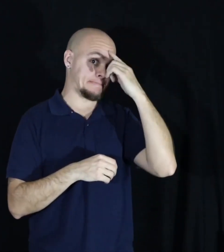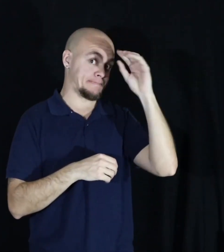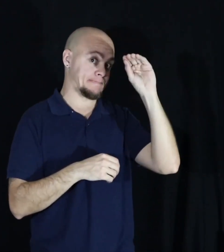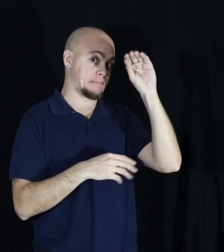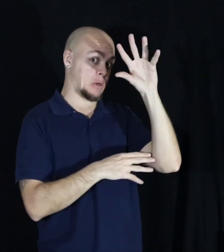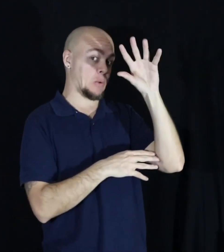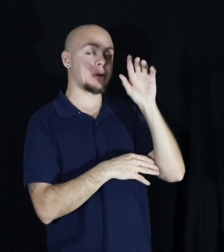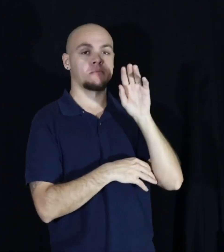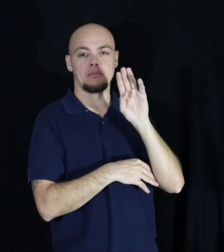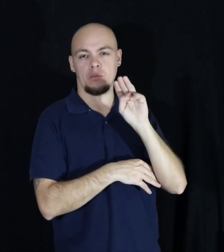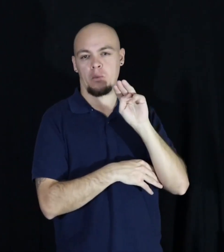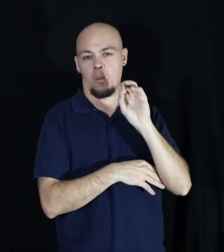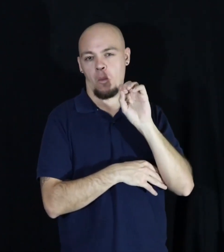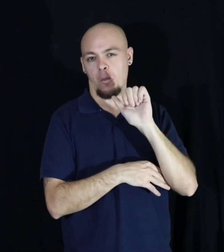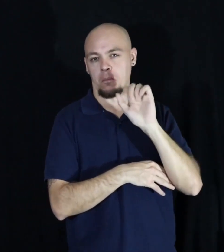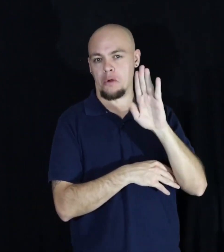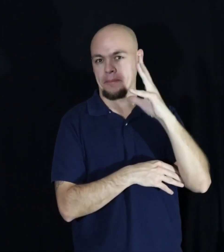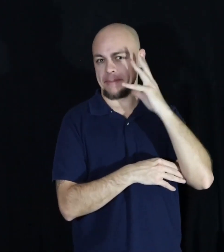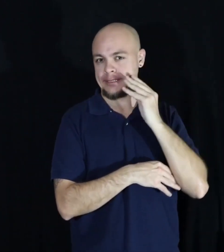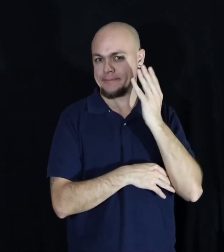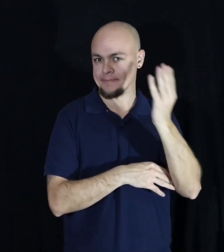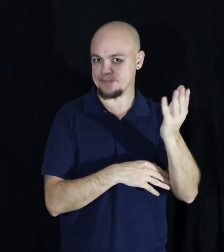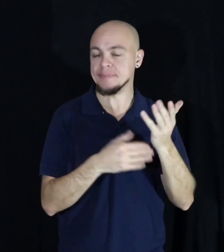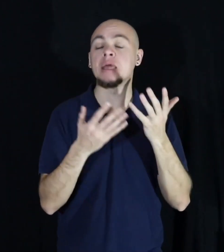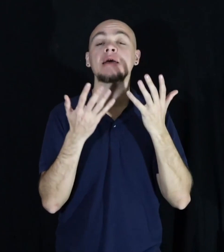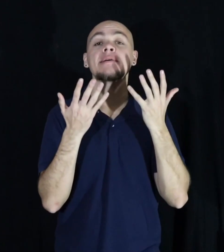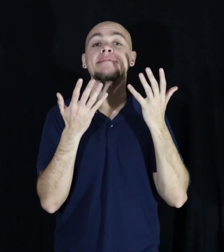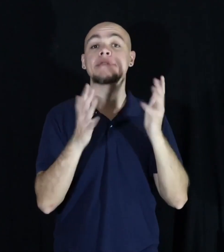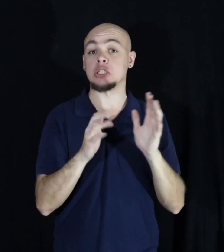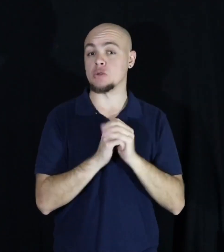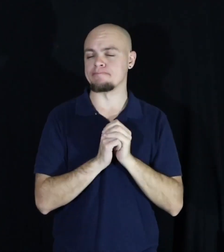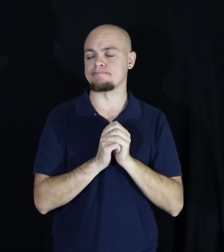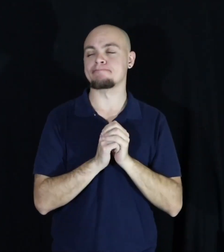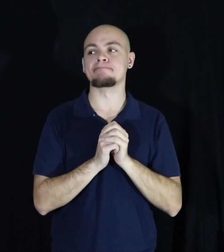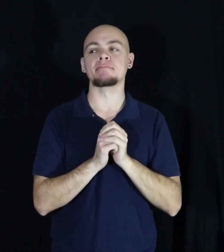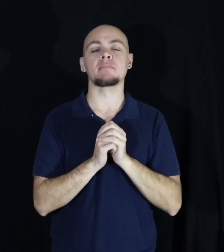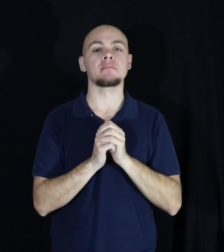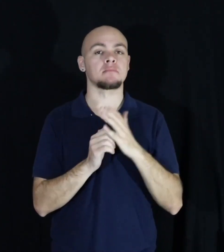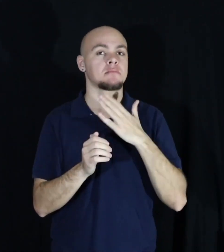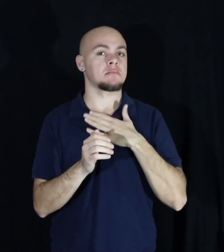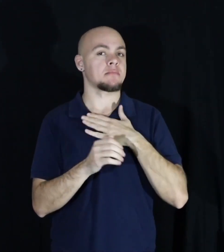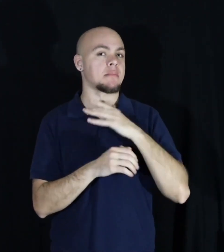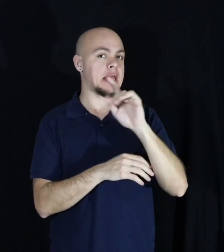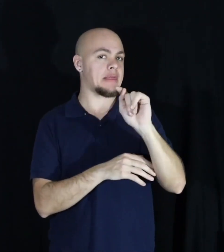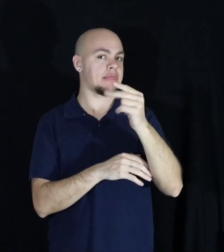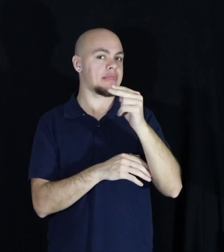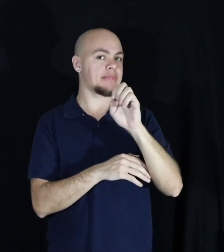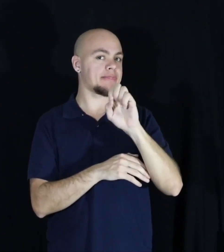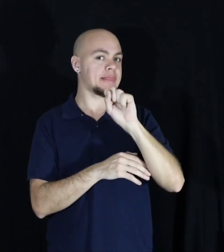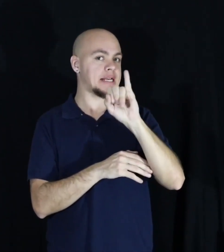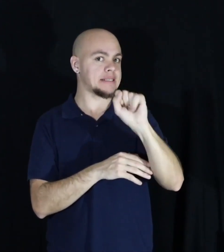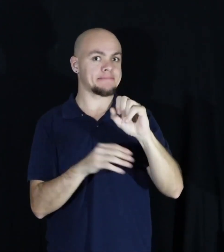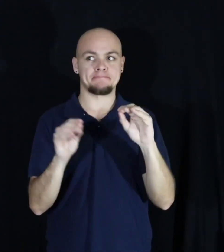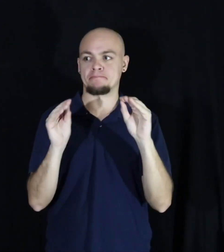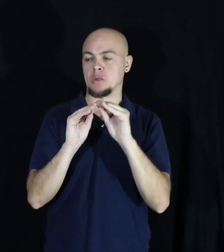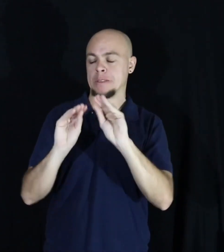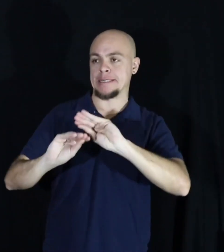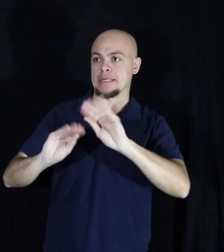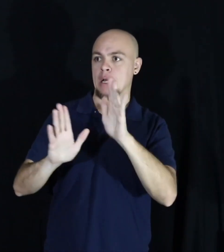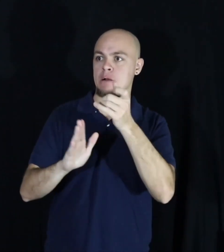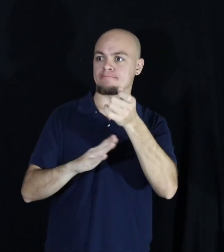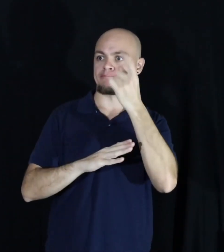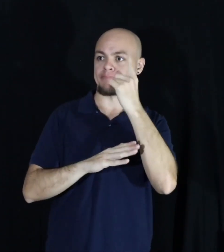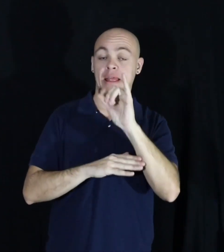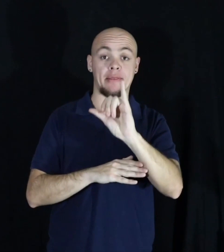experience in Moab, I had a newfound clarity of what I wanted to write my thesis about. That experience and